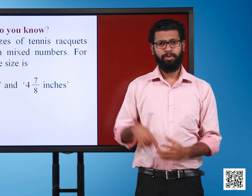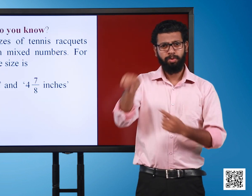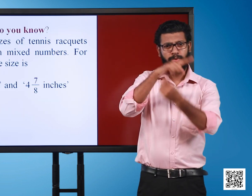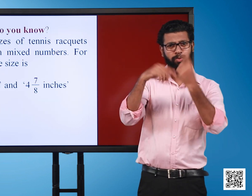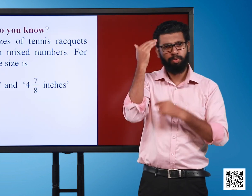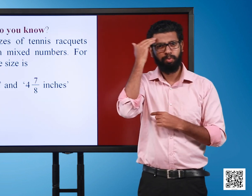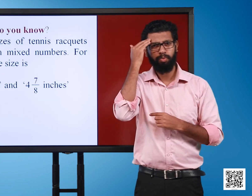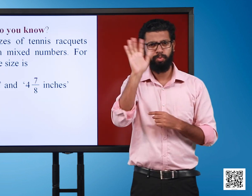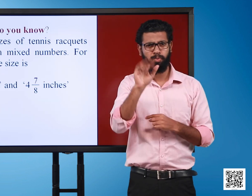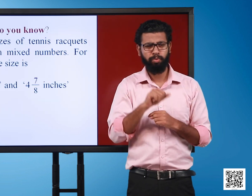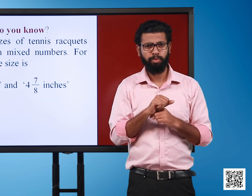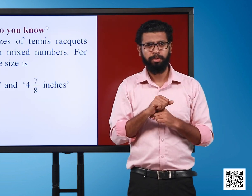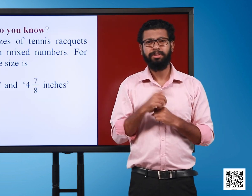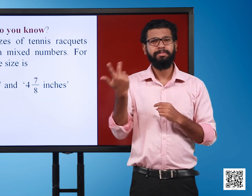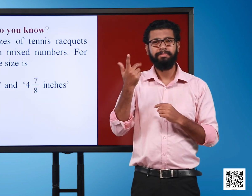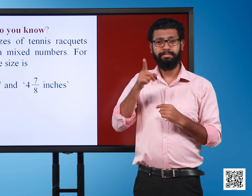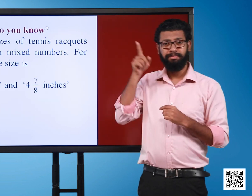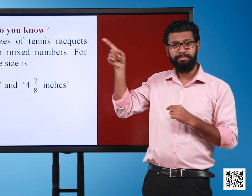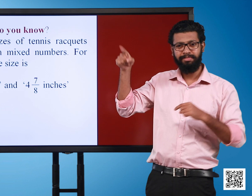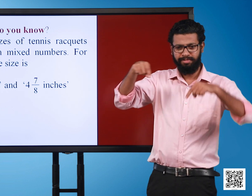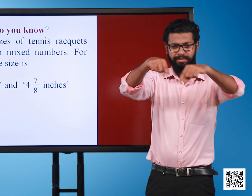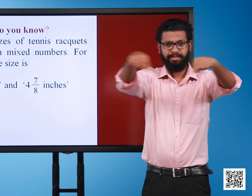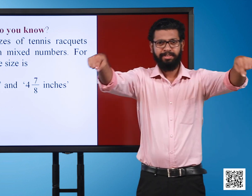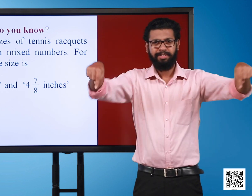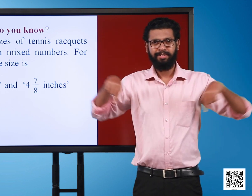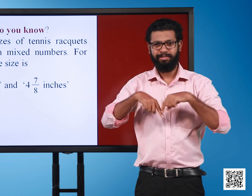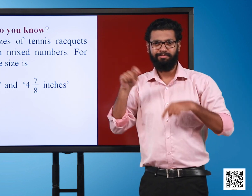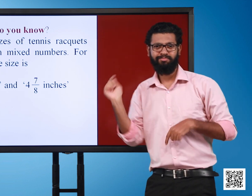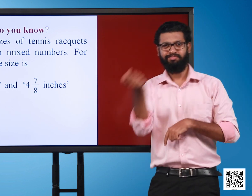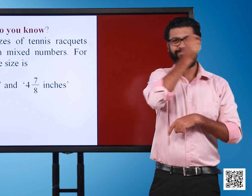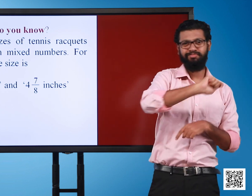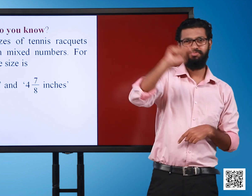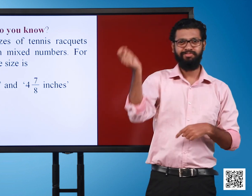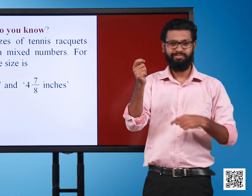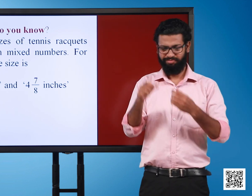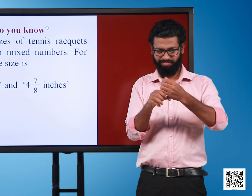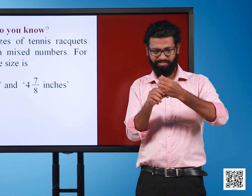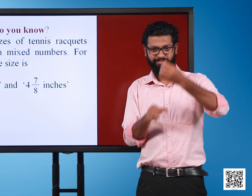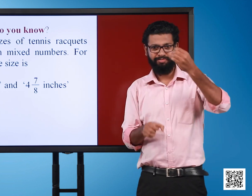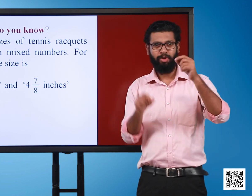Do you know? The grip sizes of tennis rackets are often in mixed numbers.